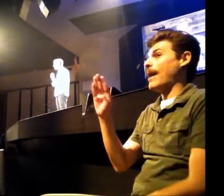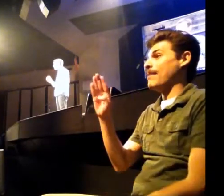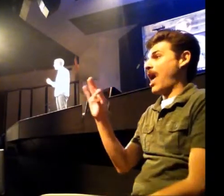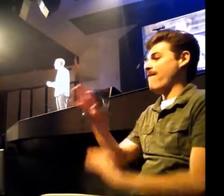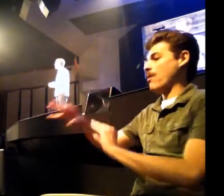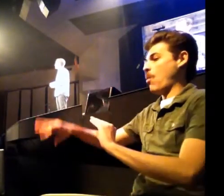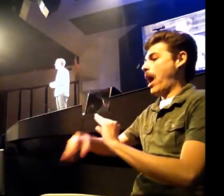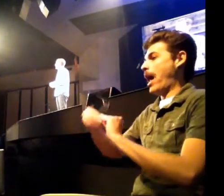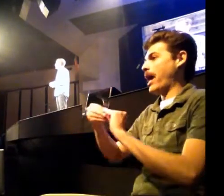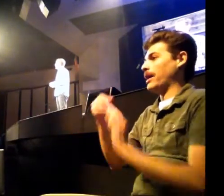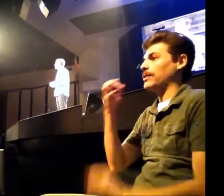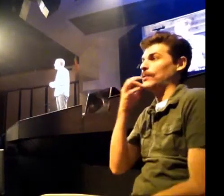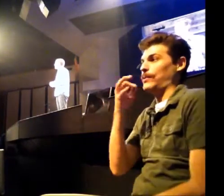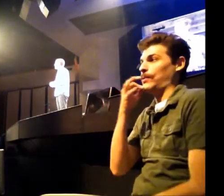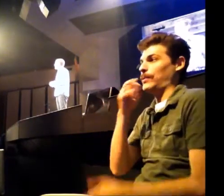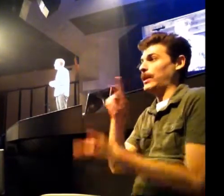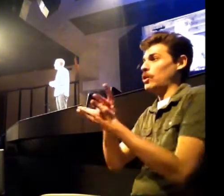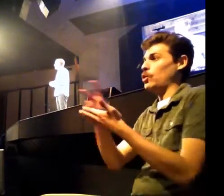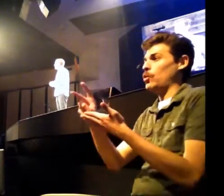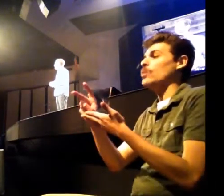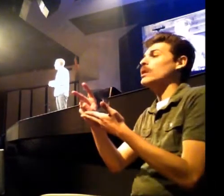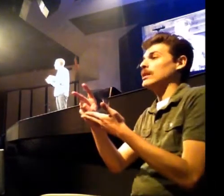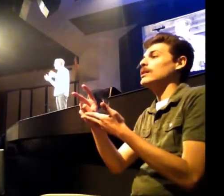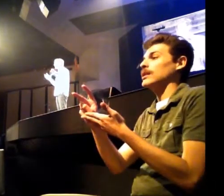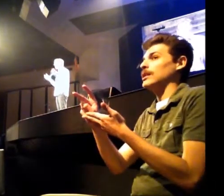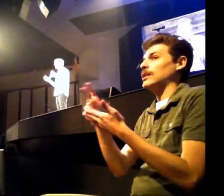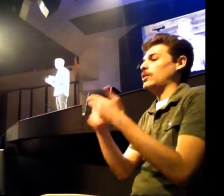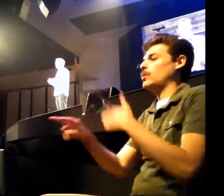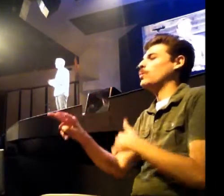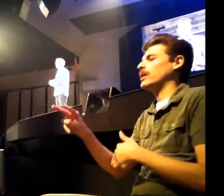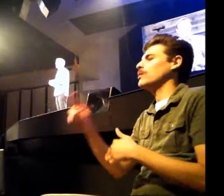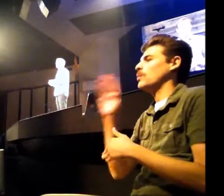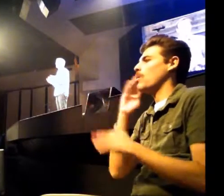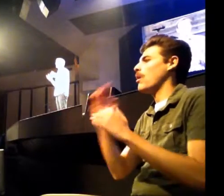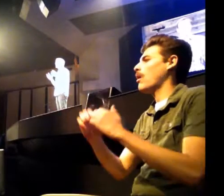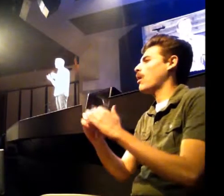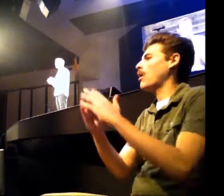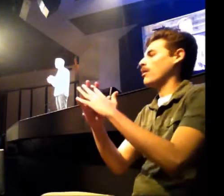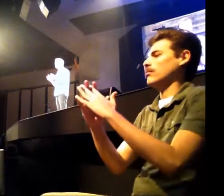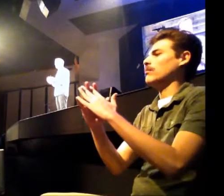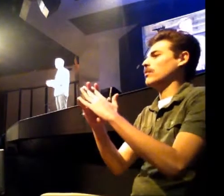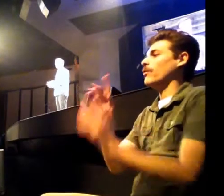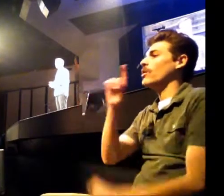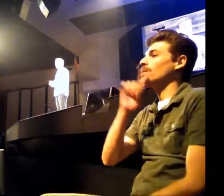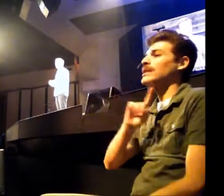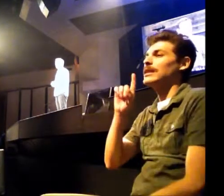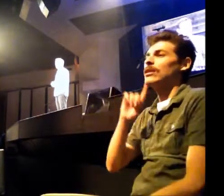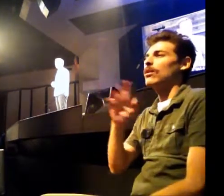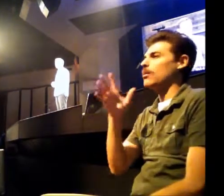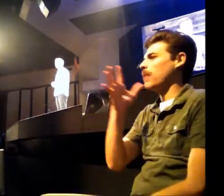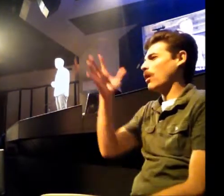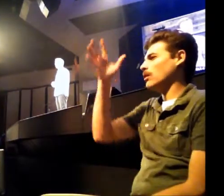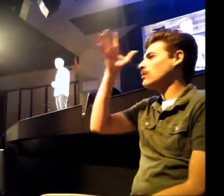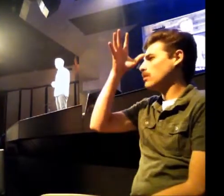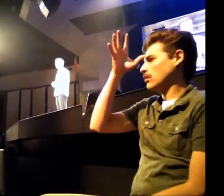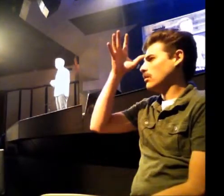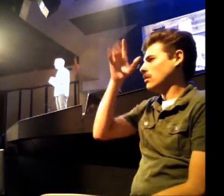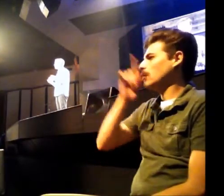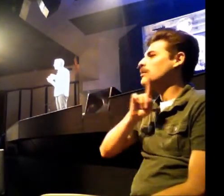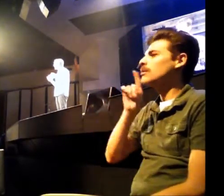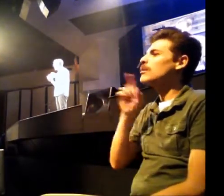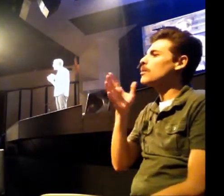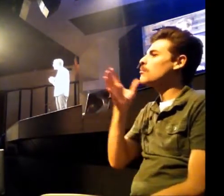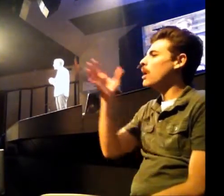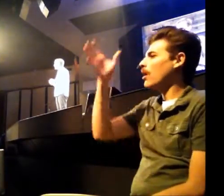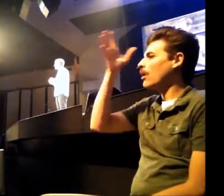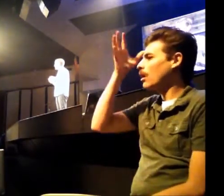in 2 weeks is centered on building a community for single parents. And you know, it's single parents that